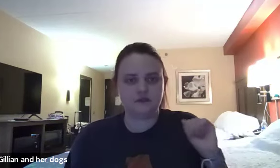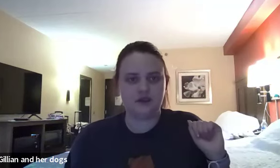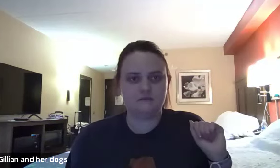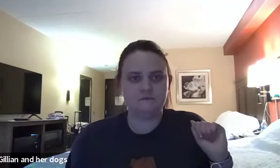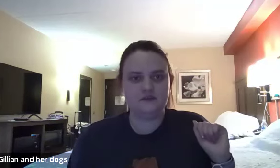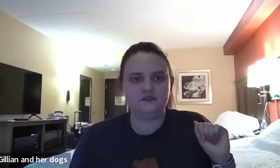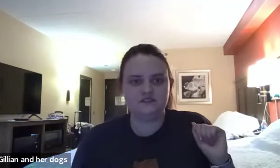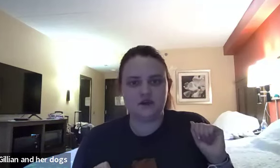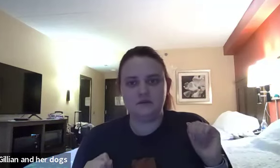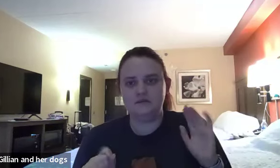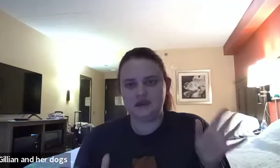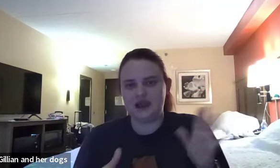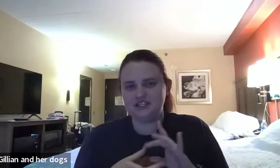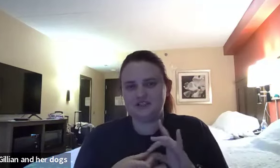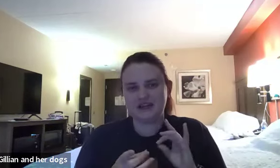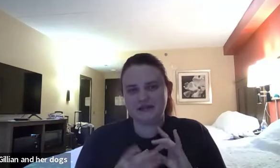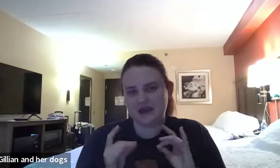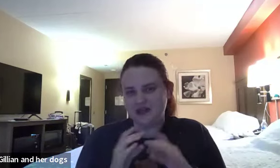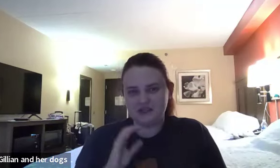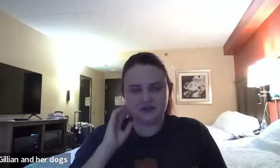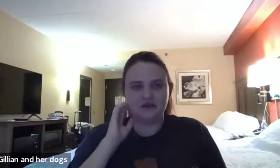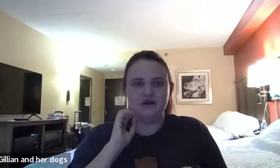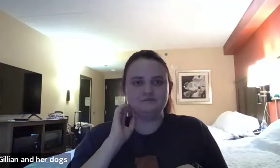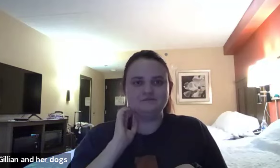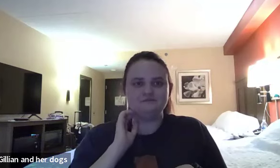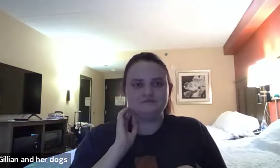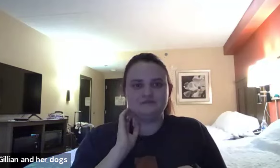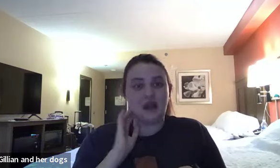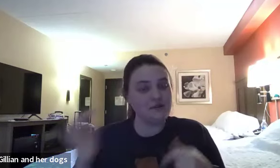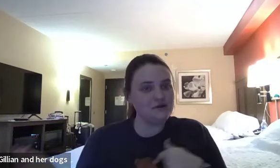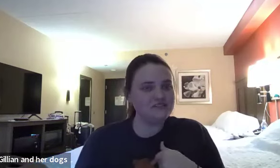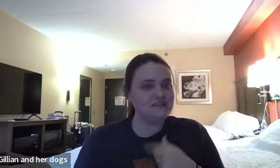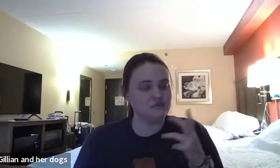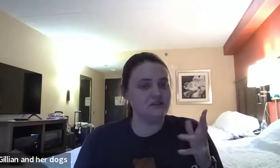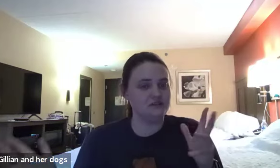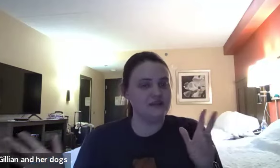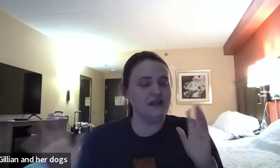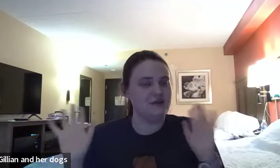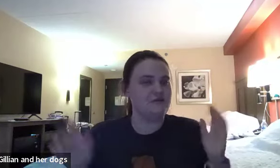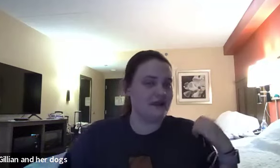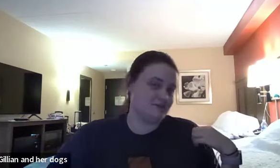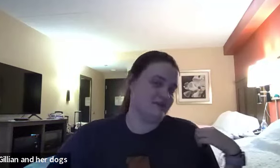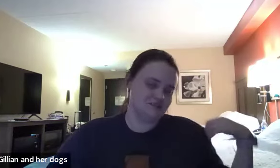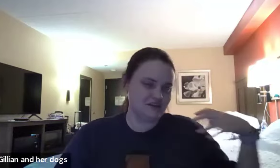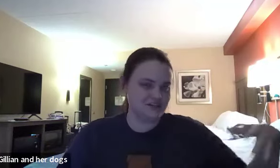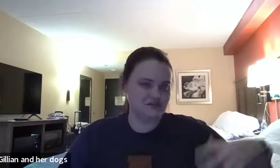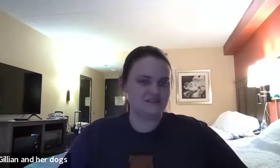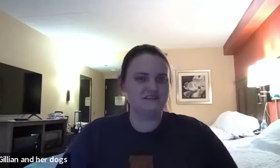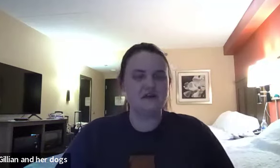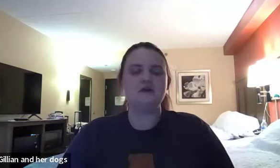Okay. So, but yeah, I just thought I would add that here. I personally really enjoy it. I know not everyone else is going to enjoy things like that,